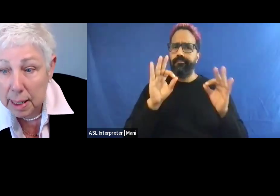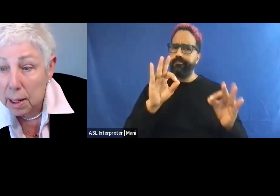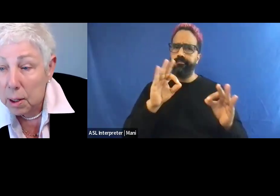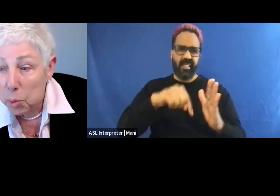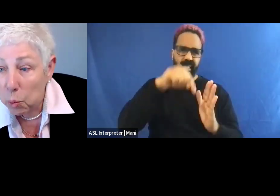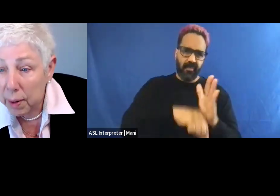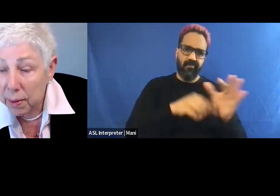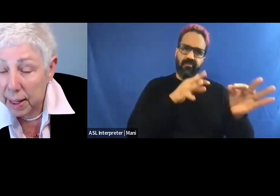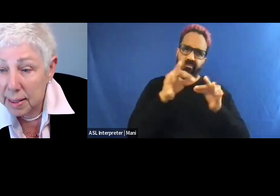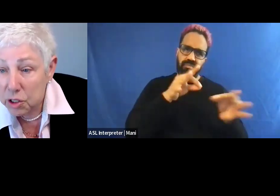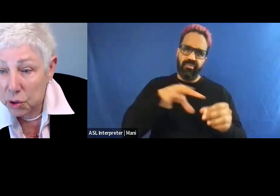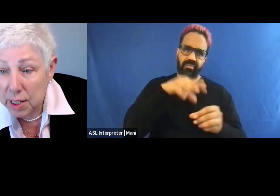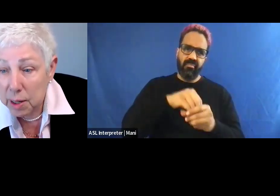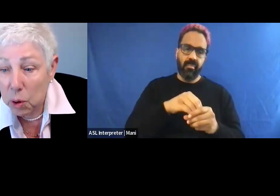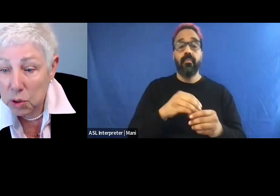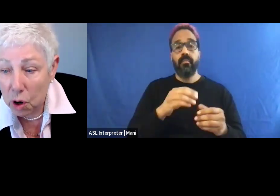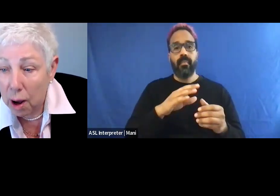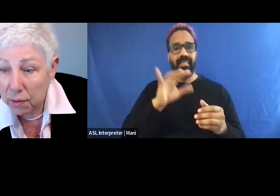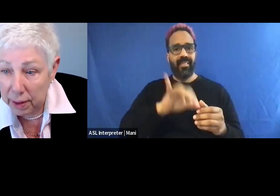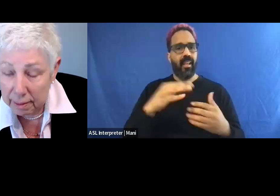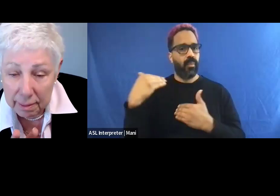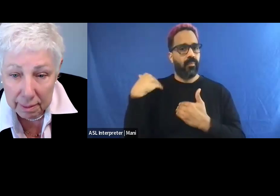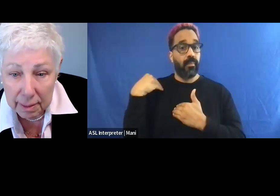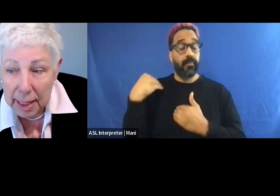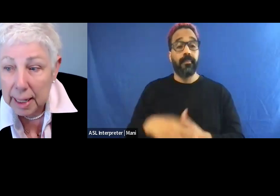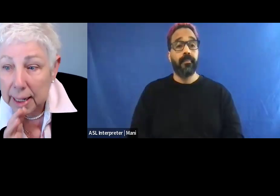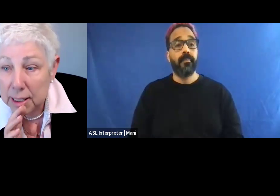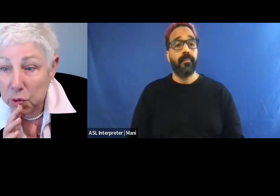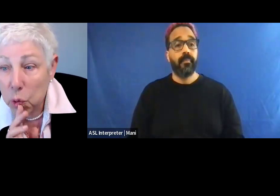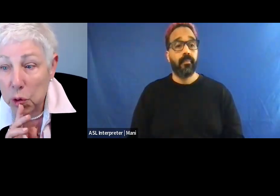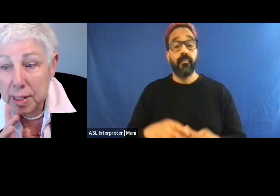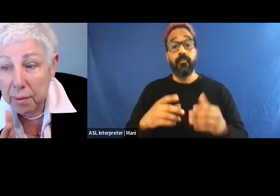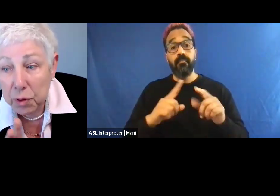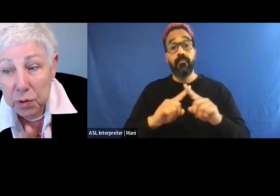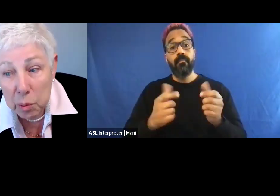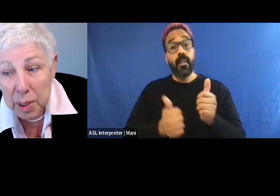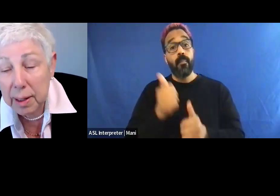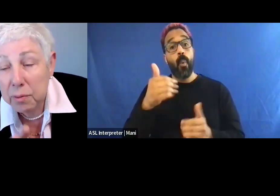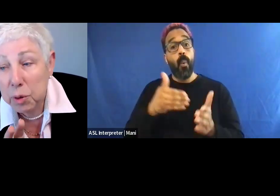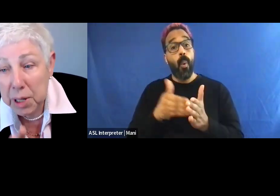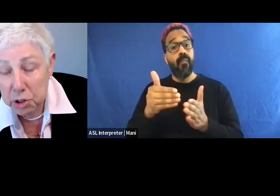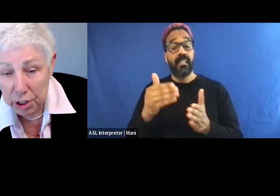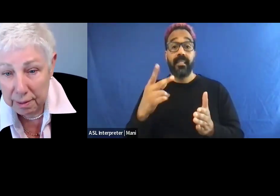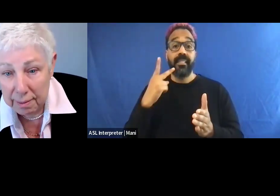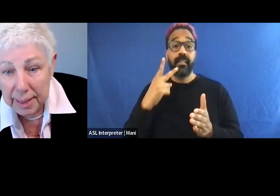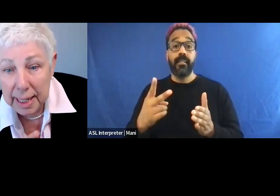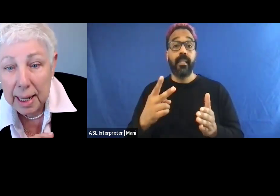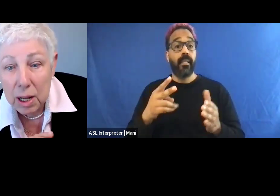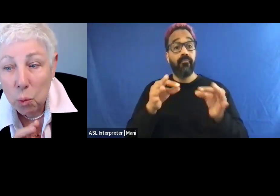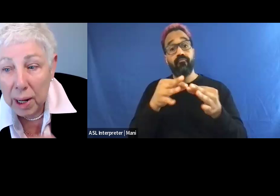responsibilities. But one of the things that you'll see most often is, of course, that fulfillment of your